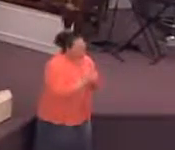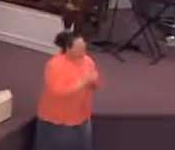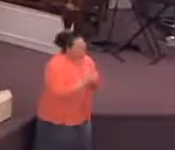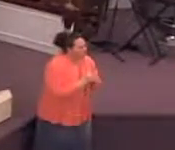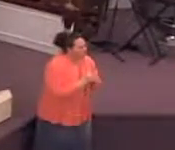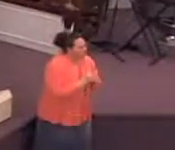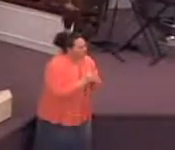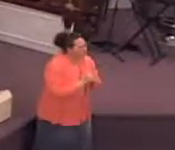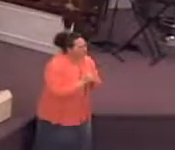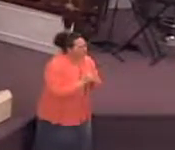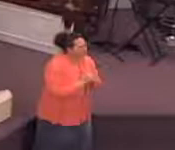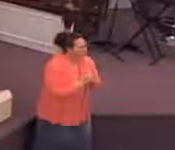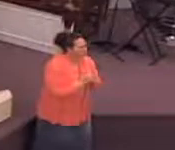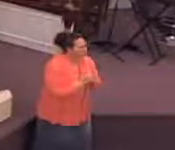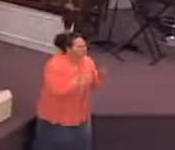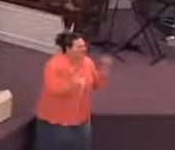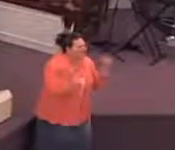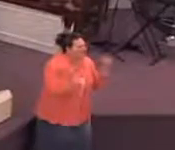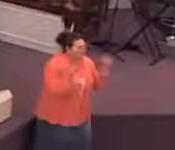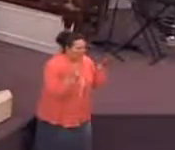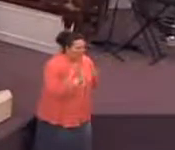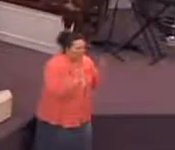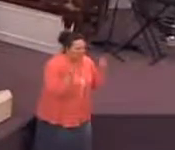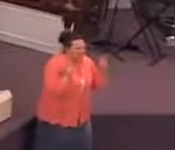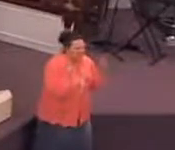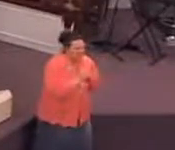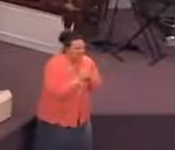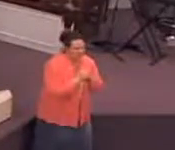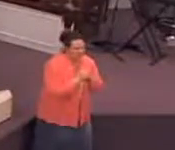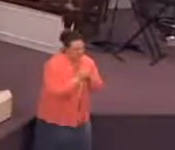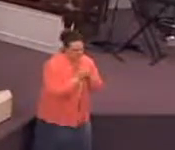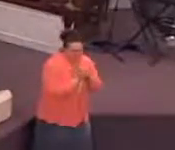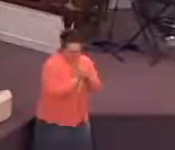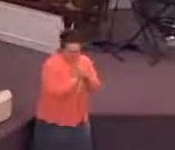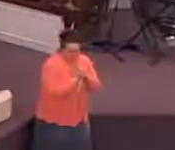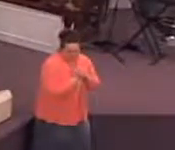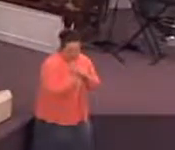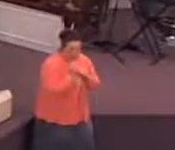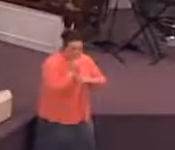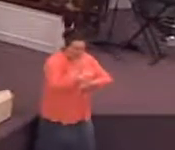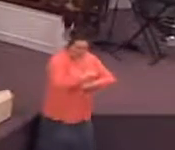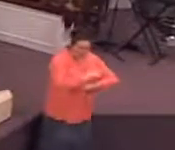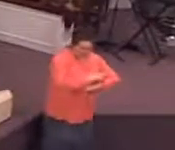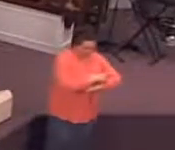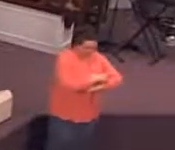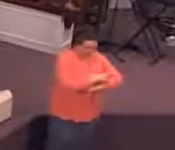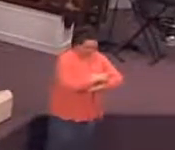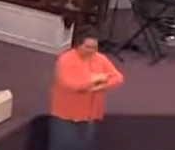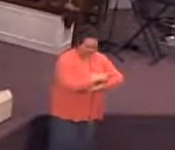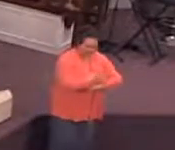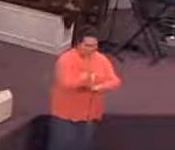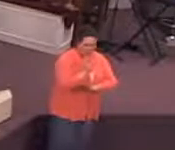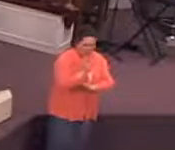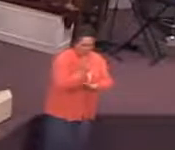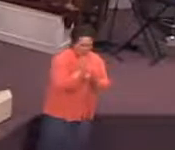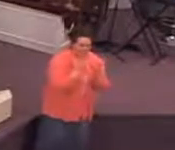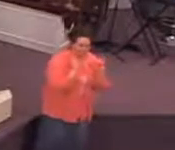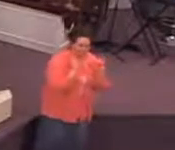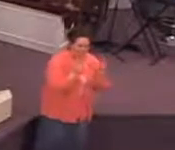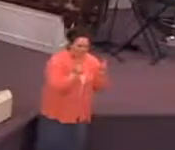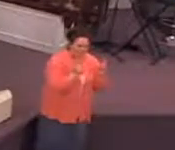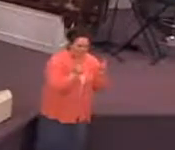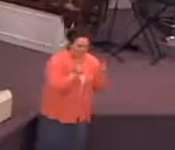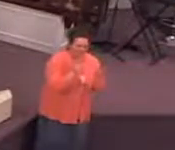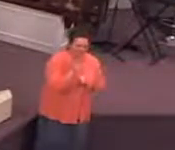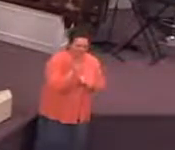I realize I'm preaching to the choir tonight. But one day, we hope to be preaching to a house full of people who need God.